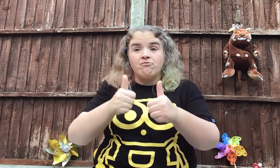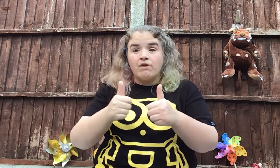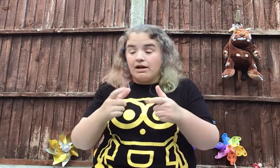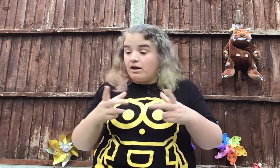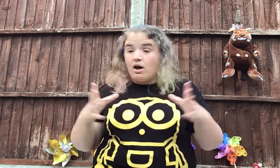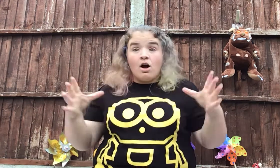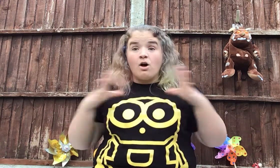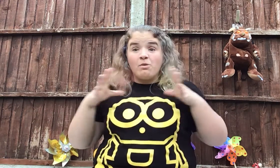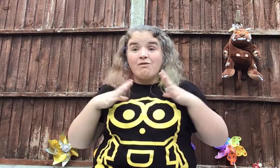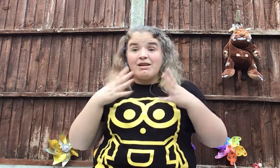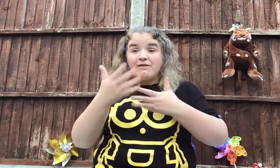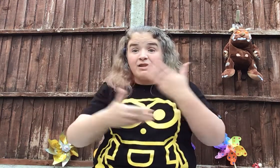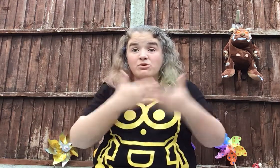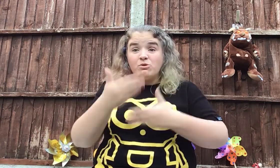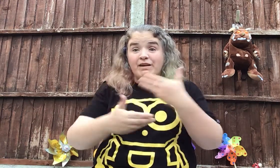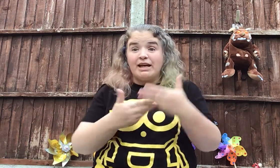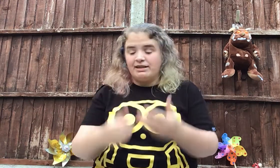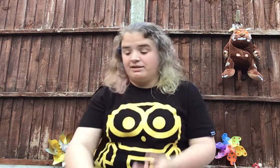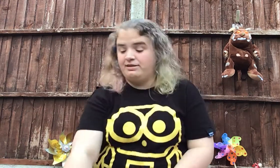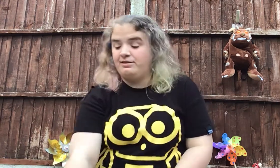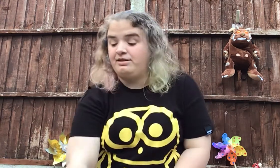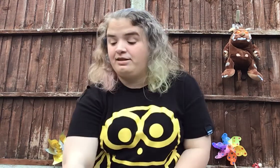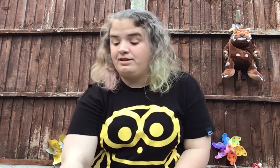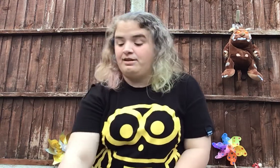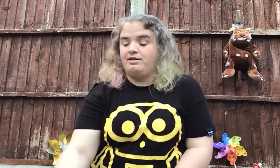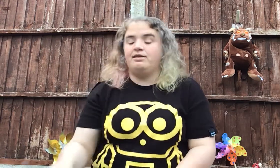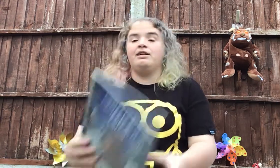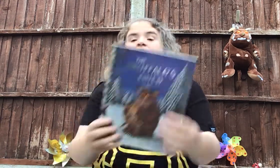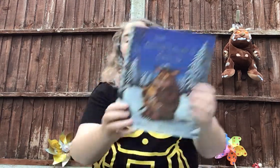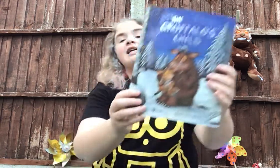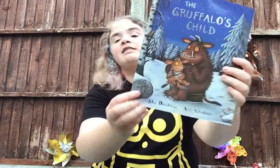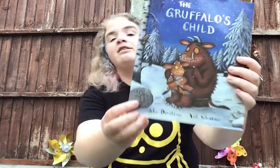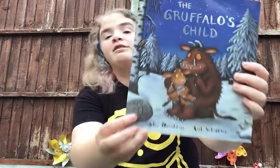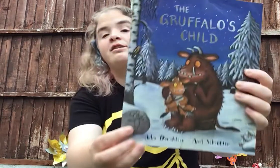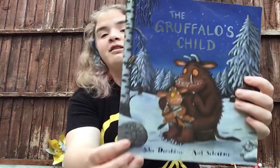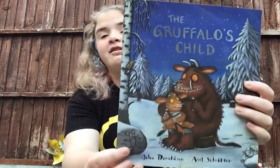Right, we ready for the story? Here it is.